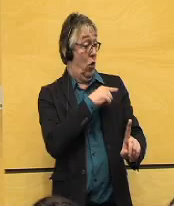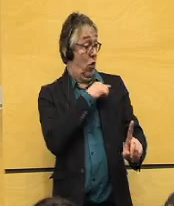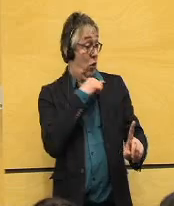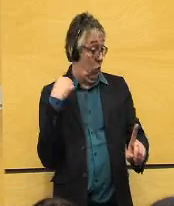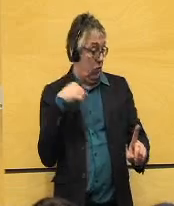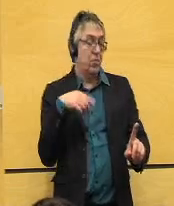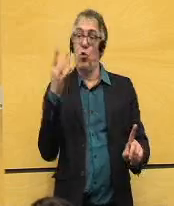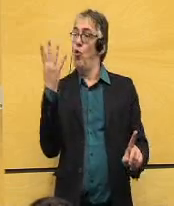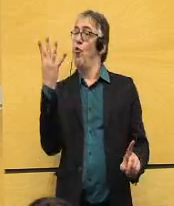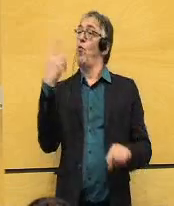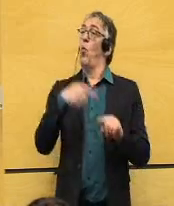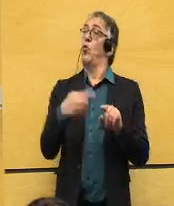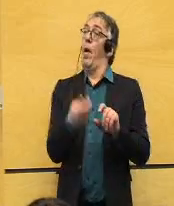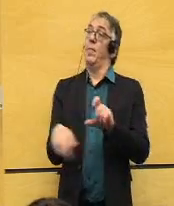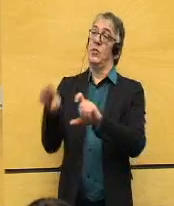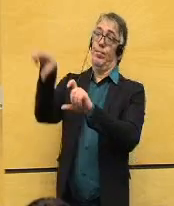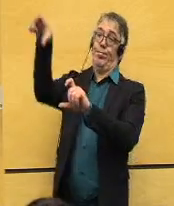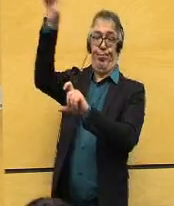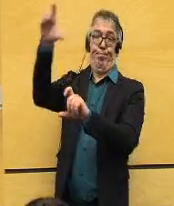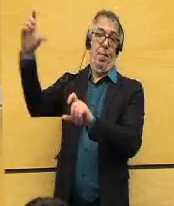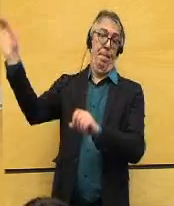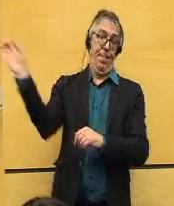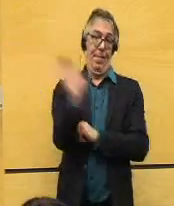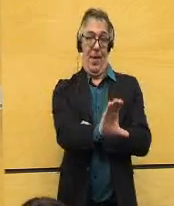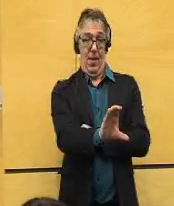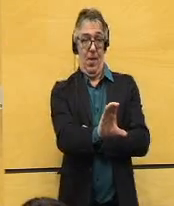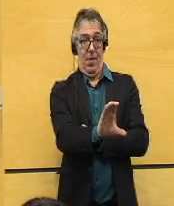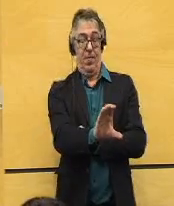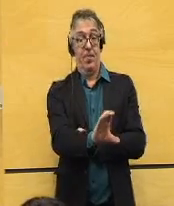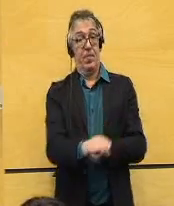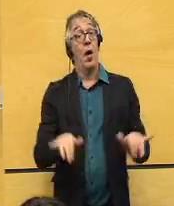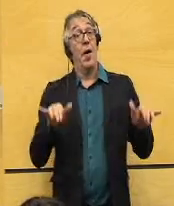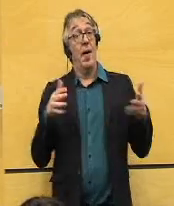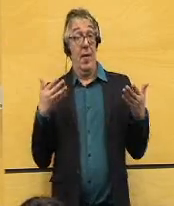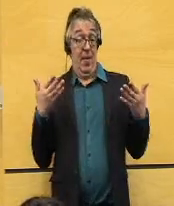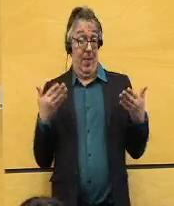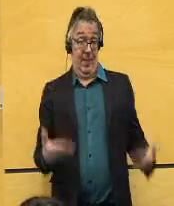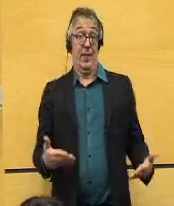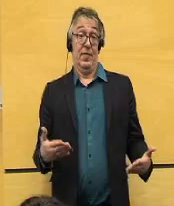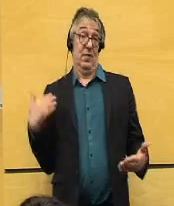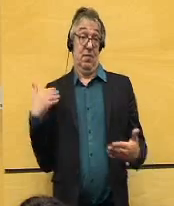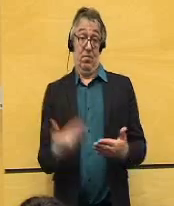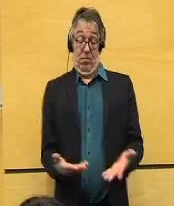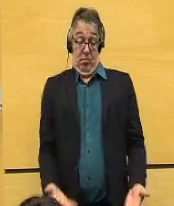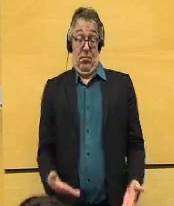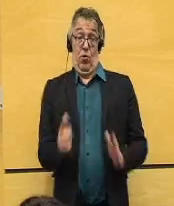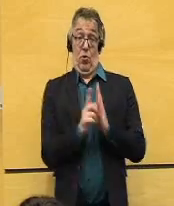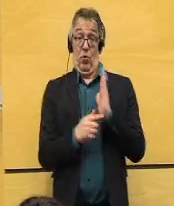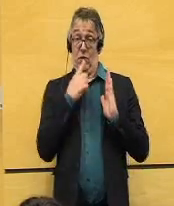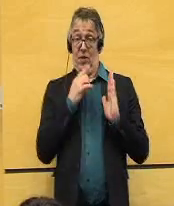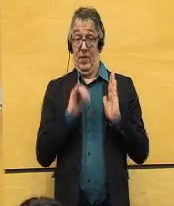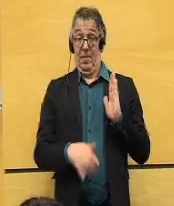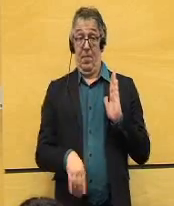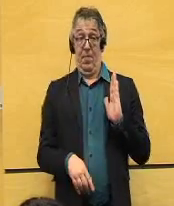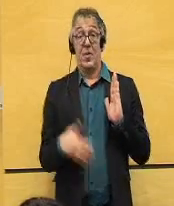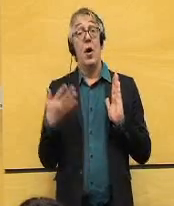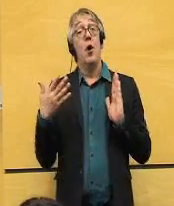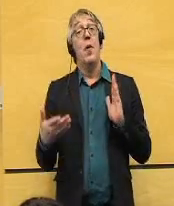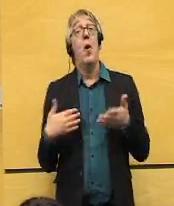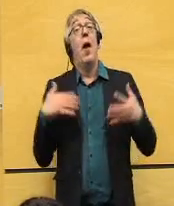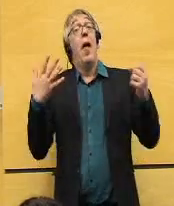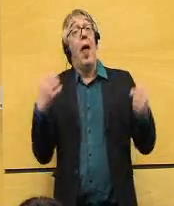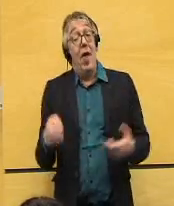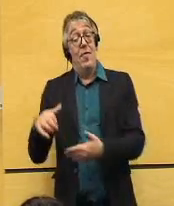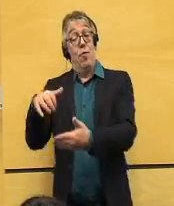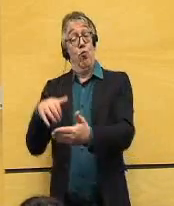discriminate against persons with disabilities. That is the current state of the law, and there is now a draft law to amend it, to